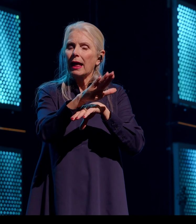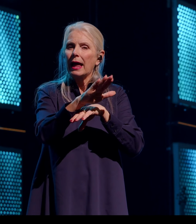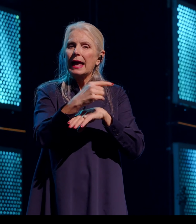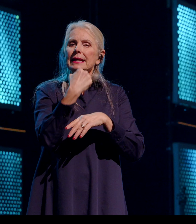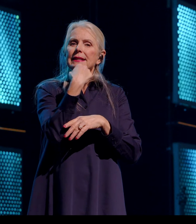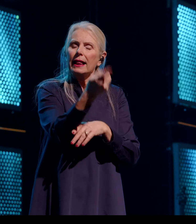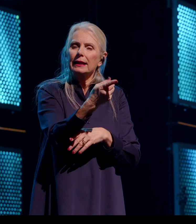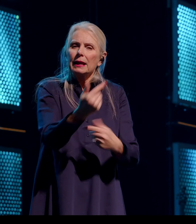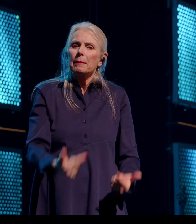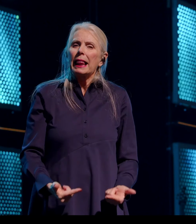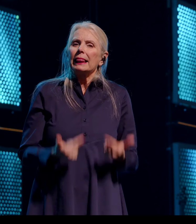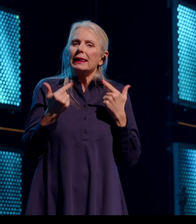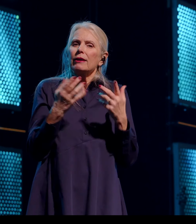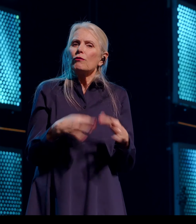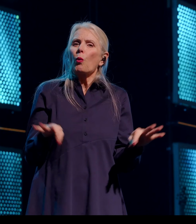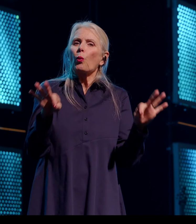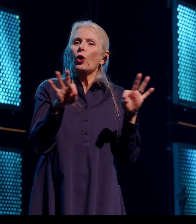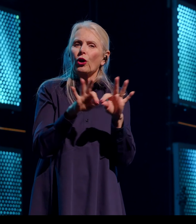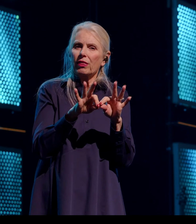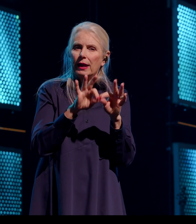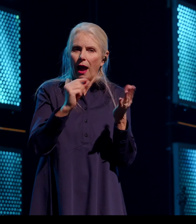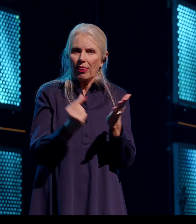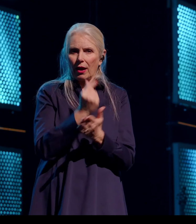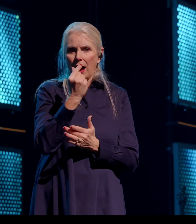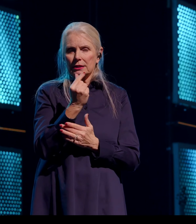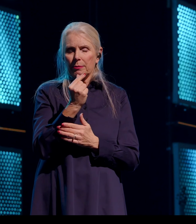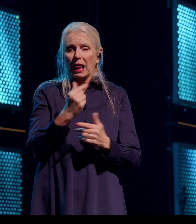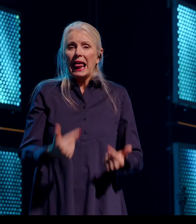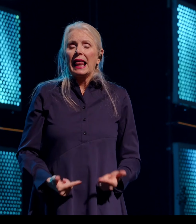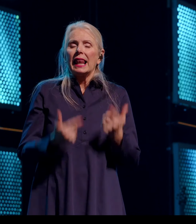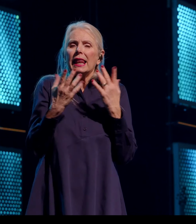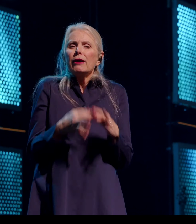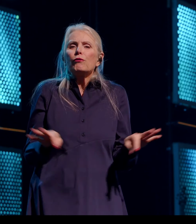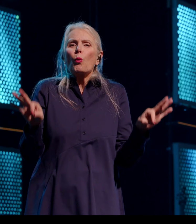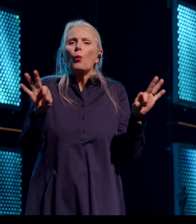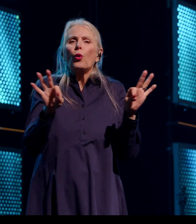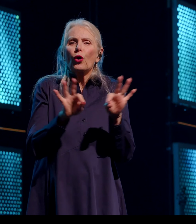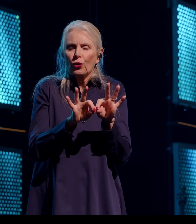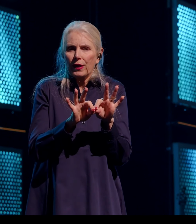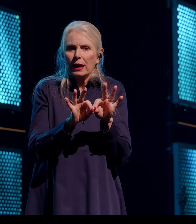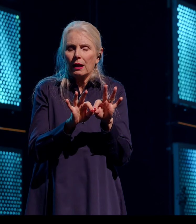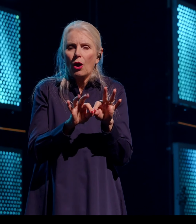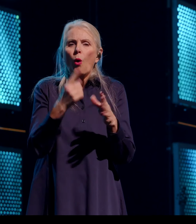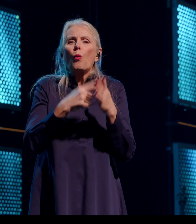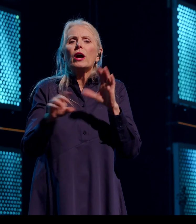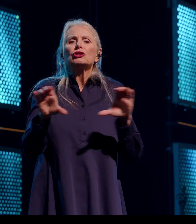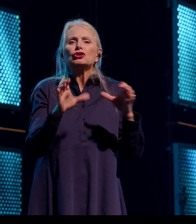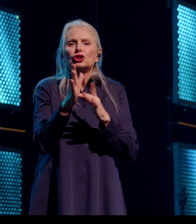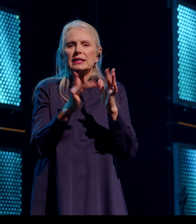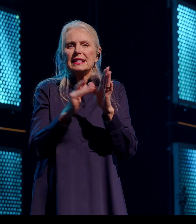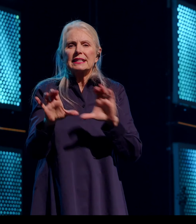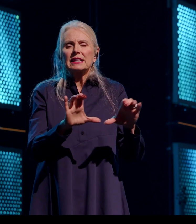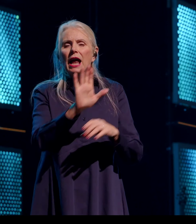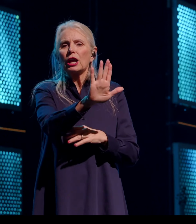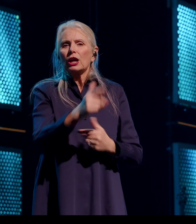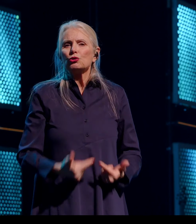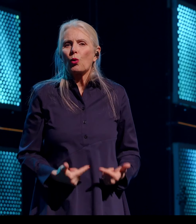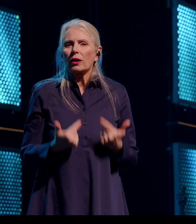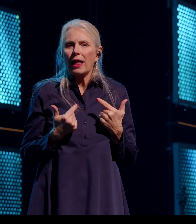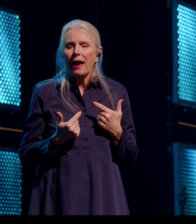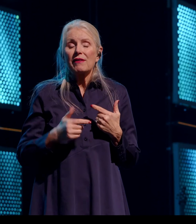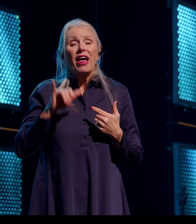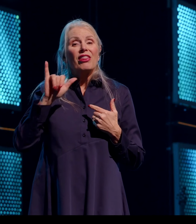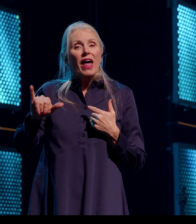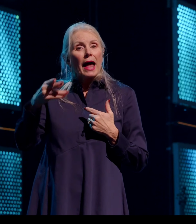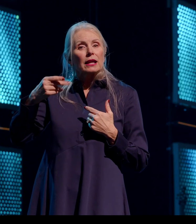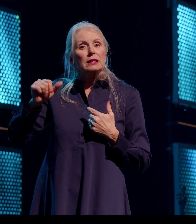live worthy of the gospel. Live worthy of what has saved you, what Jesus has done in your life. And that's his hope for the